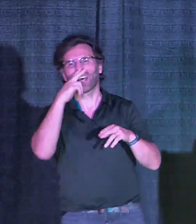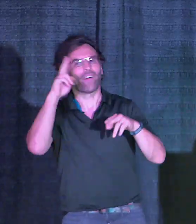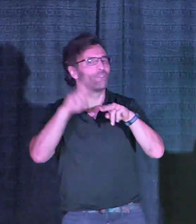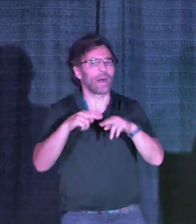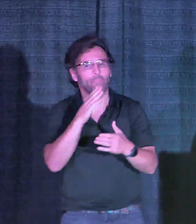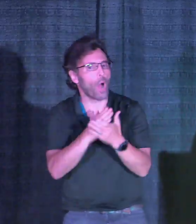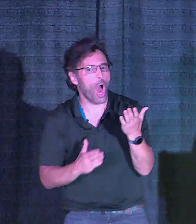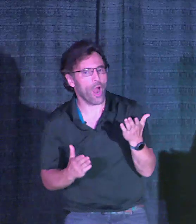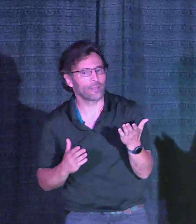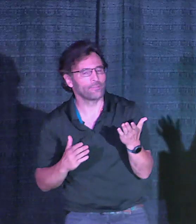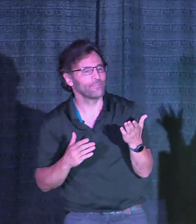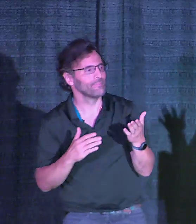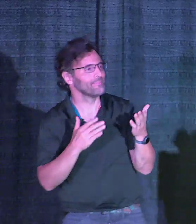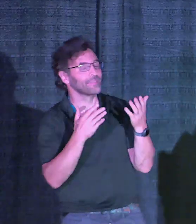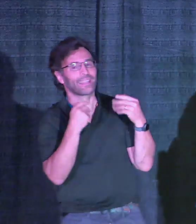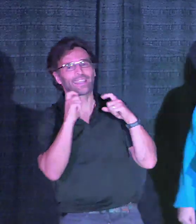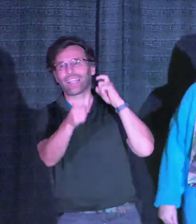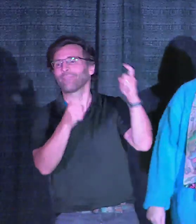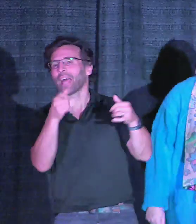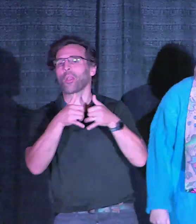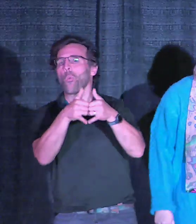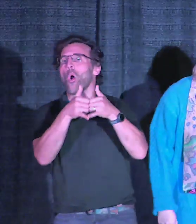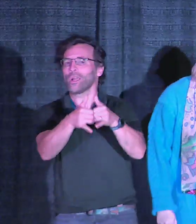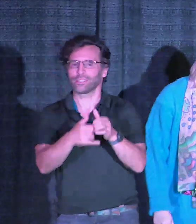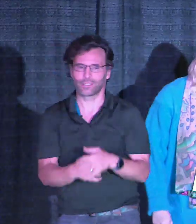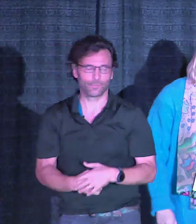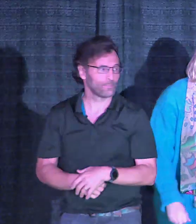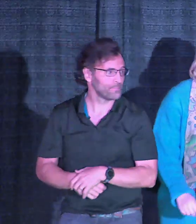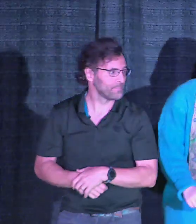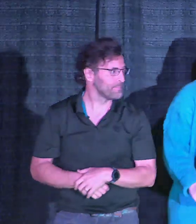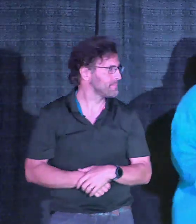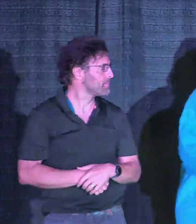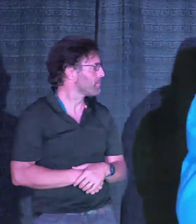part, giving out awards.